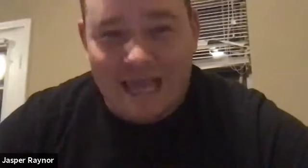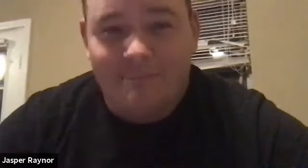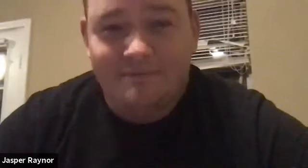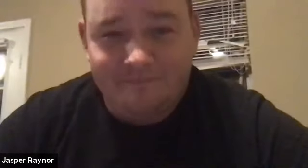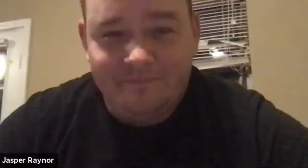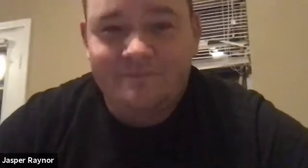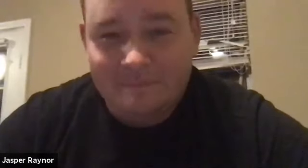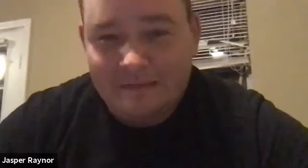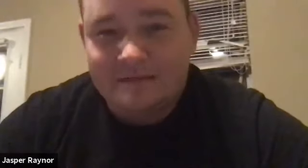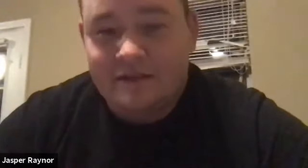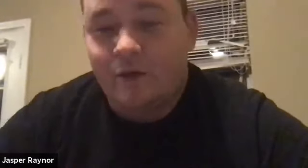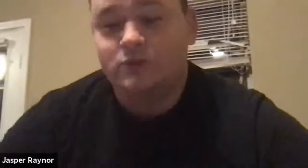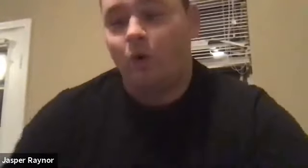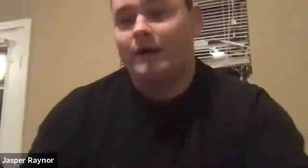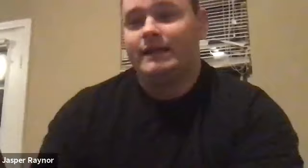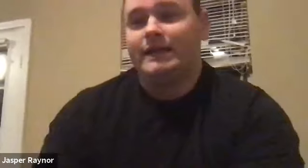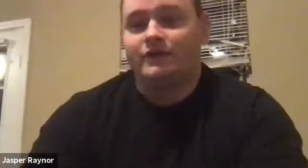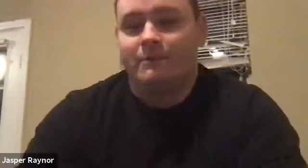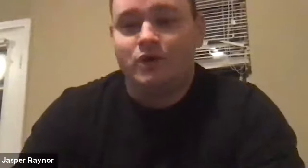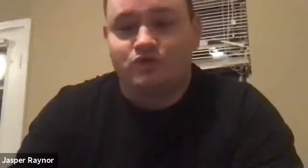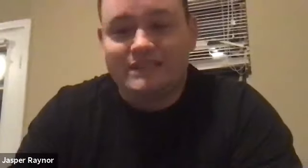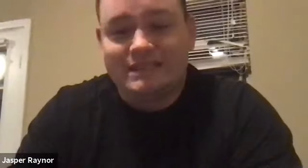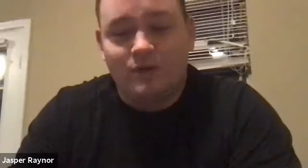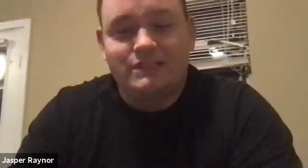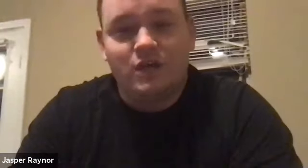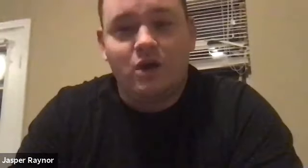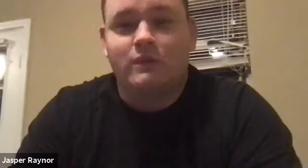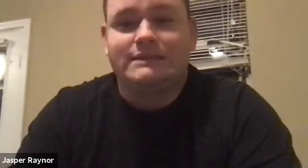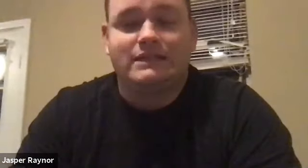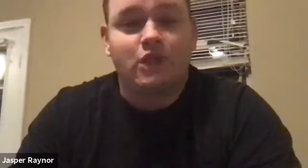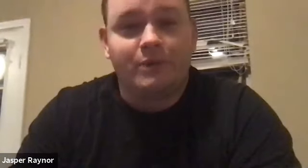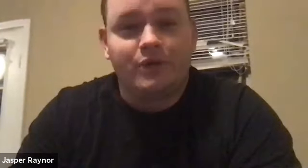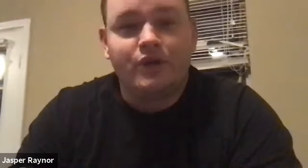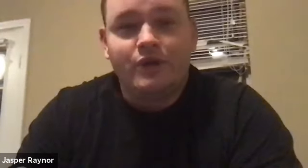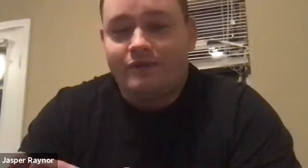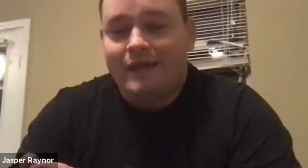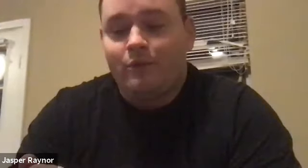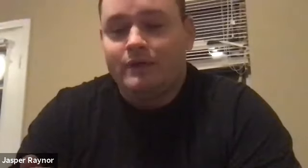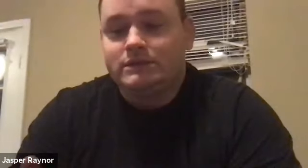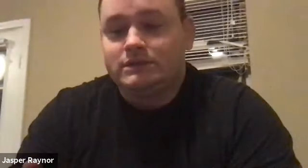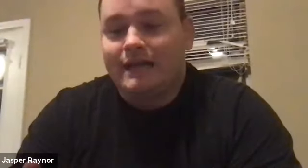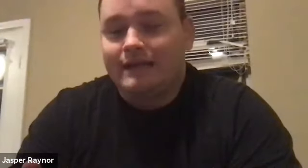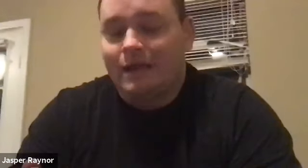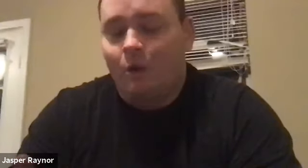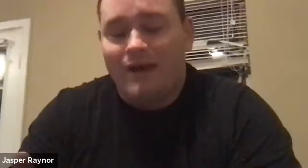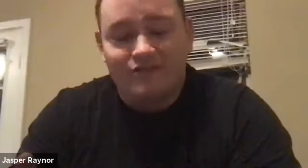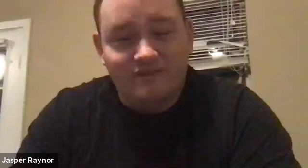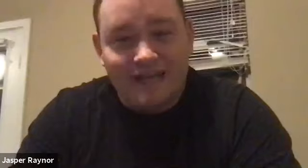happen. What do you do? Here, the most recent one I saw was an interpreter that was signing like a weather